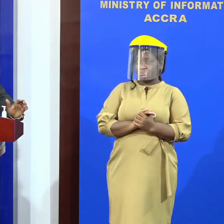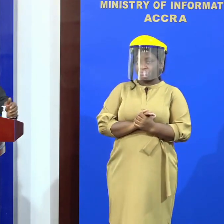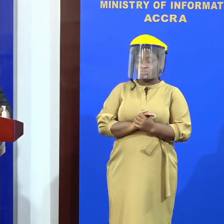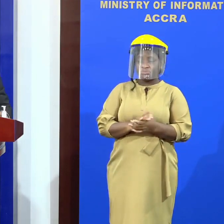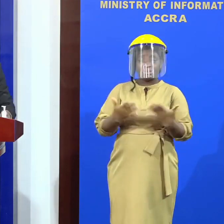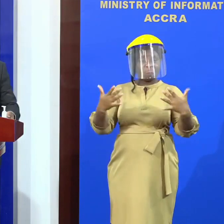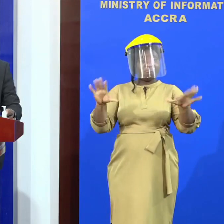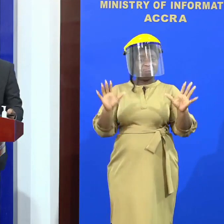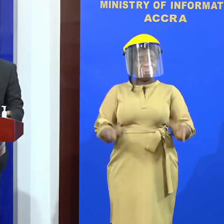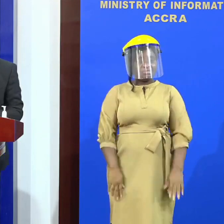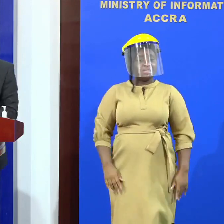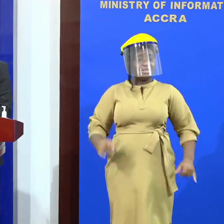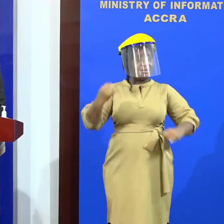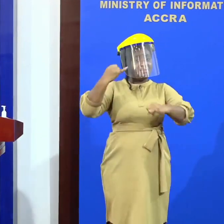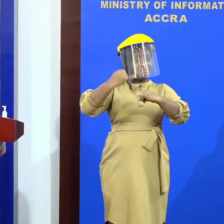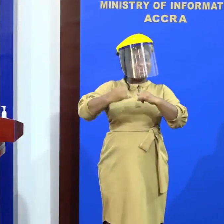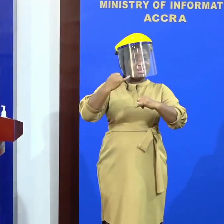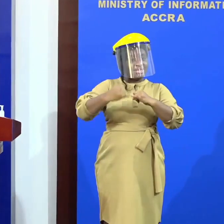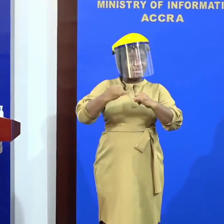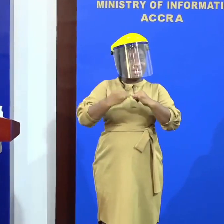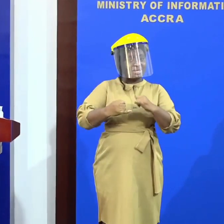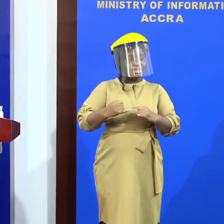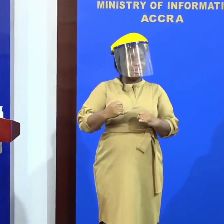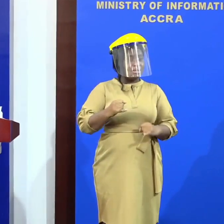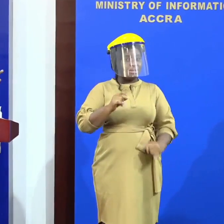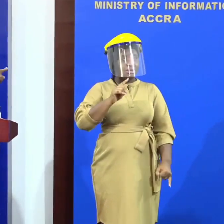Yeah, I think you've covered it. We'll take a final batch, not more than 5.